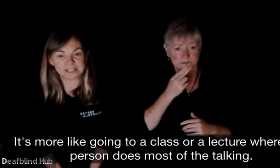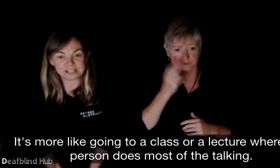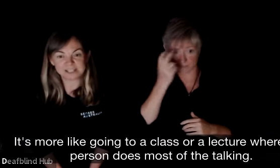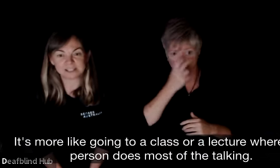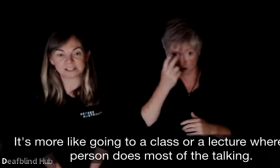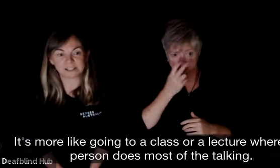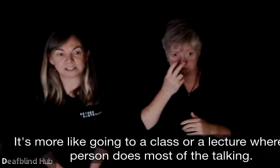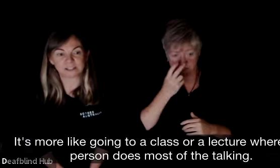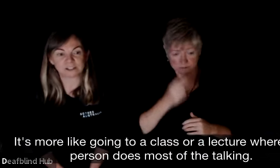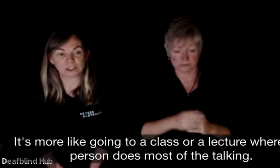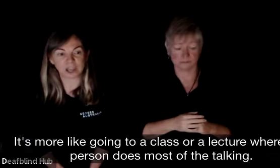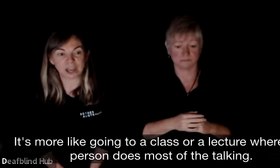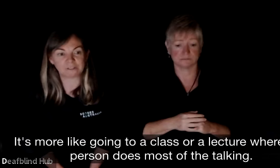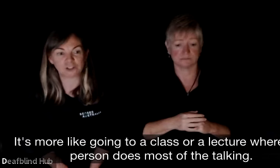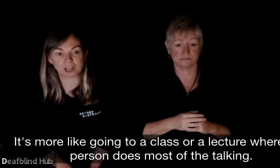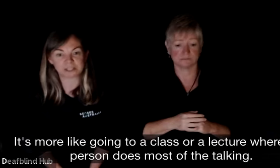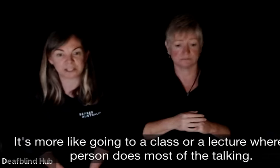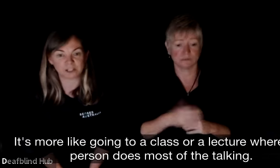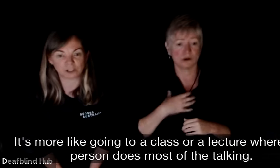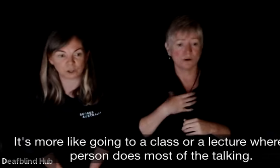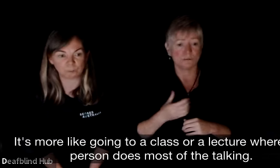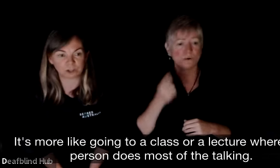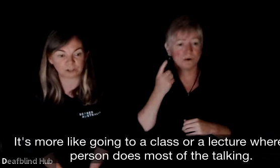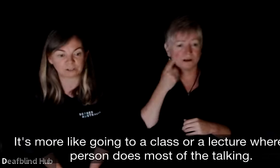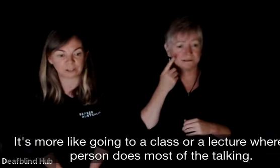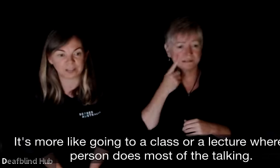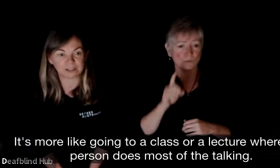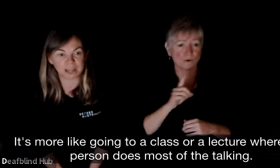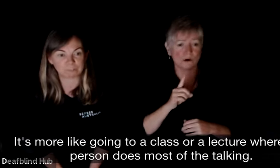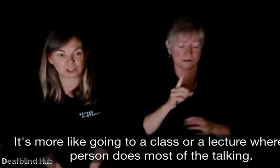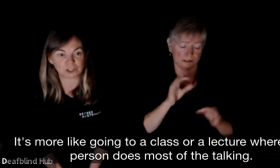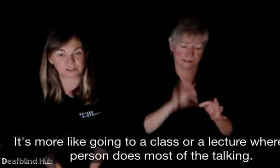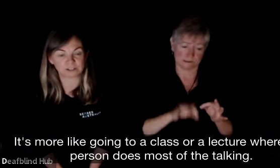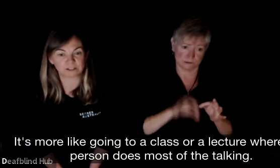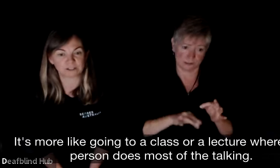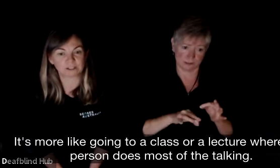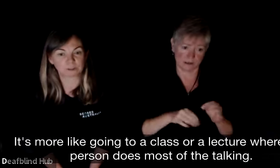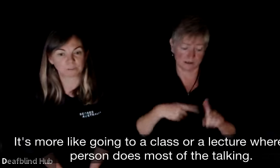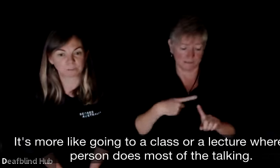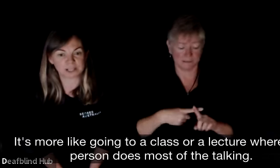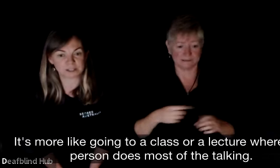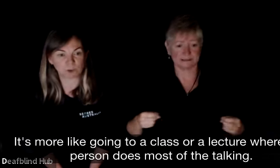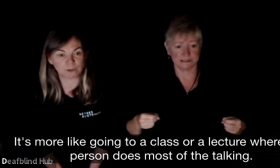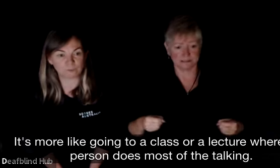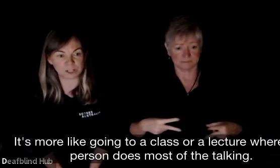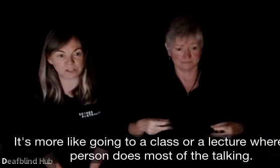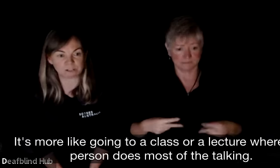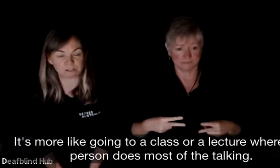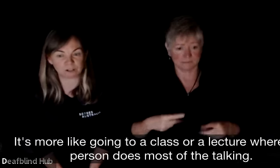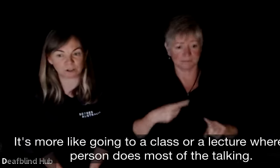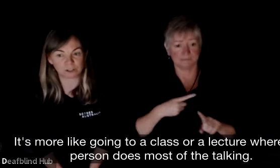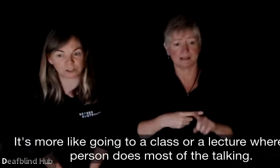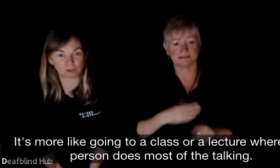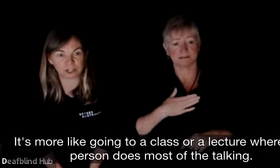it's easiest to have just the interpreter and the captions plus my